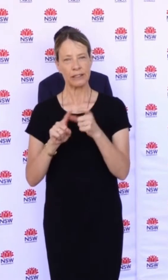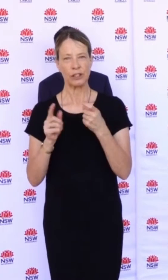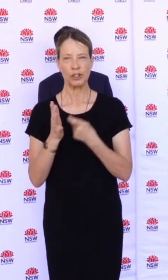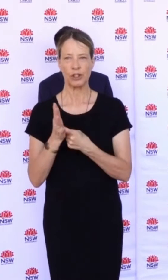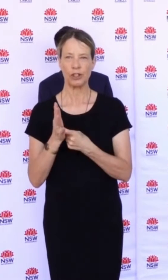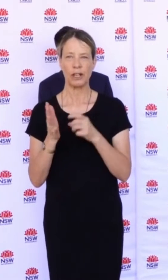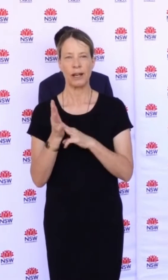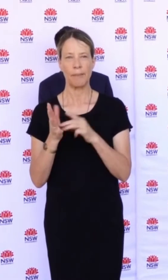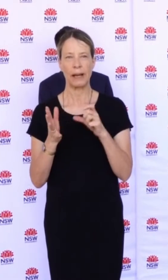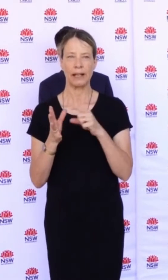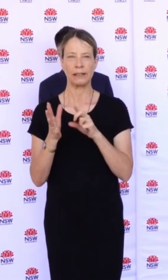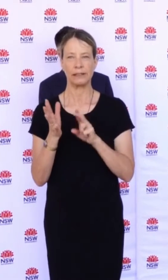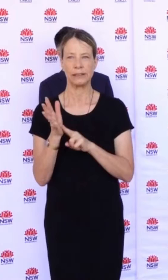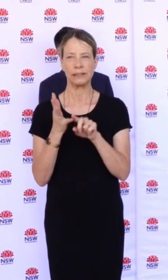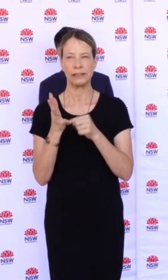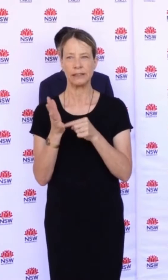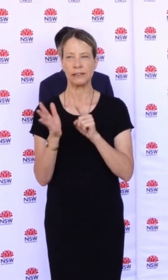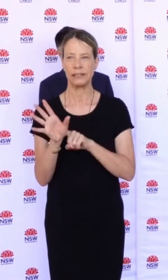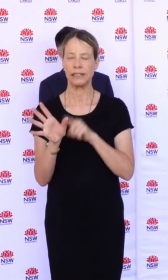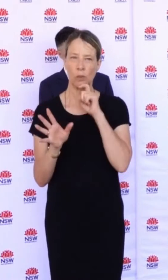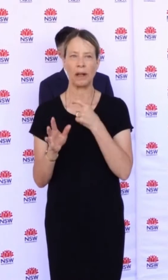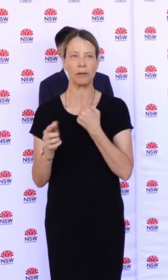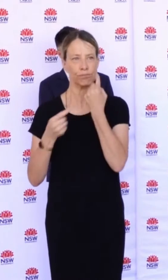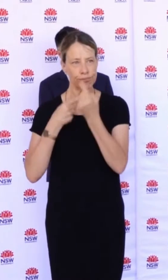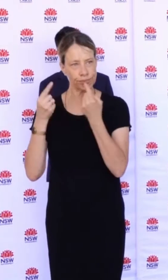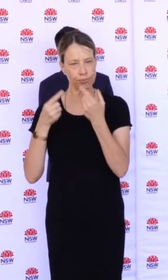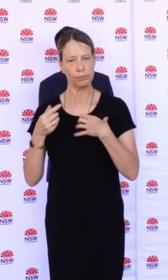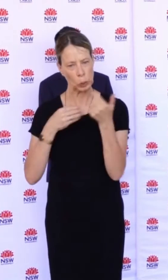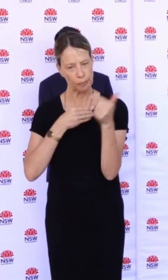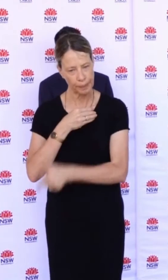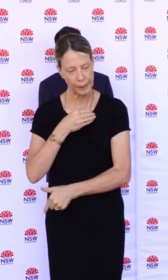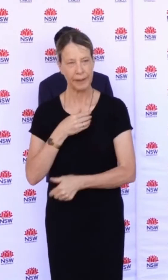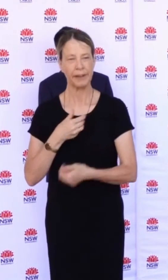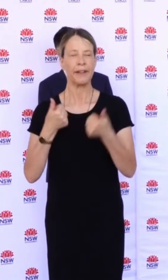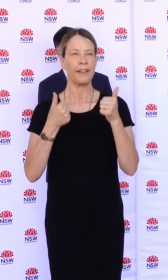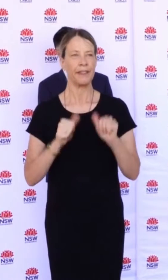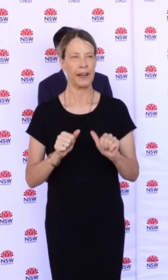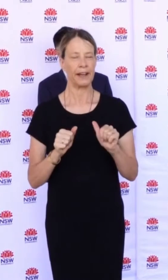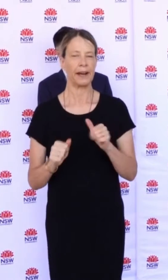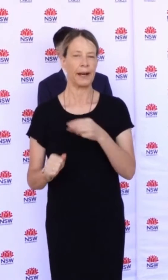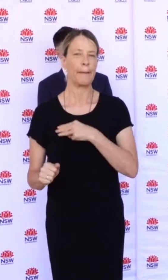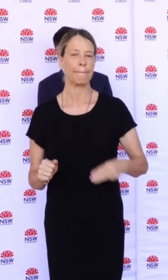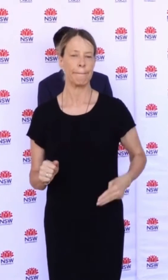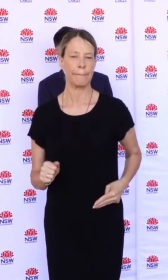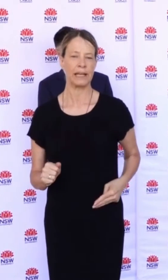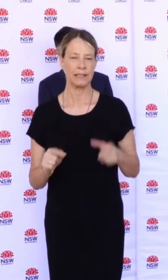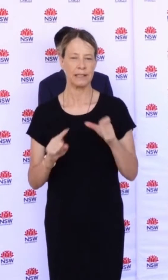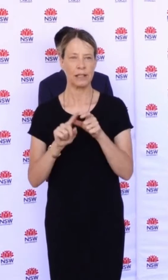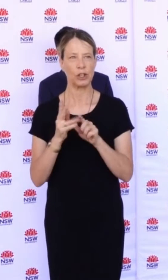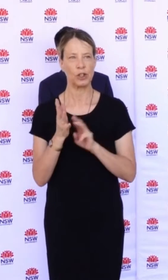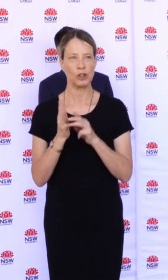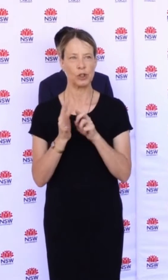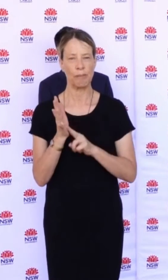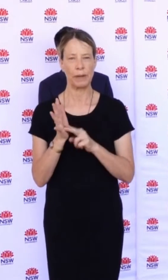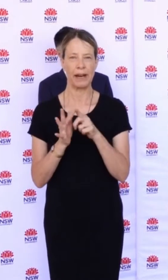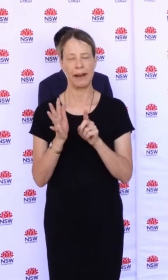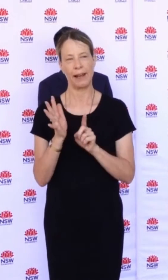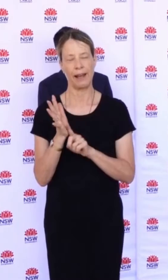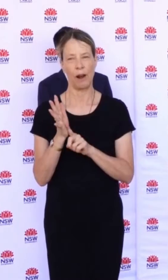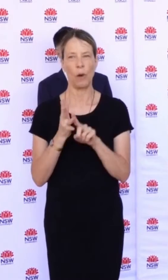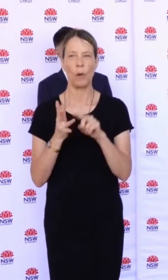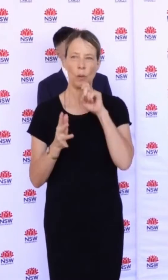comments and some more detail on some of those issues, and then I will ask Minister Dominello to make comment about the QR code and